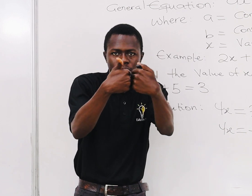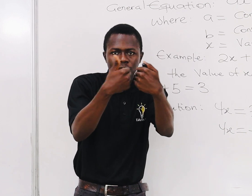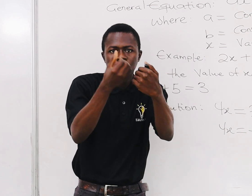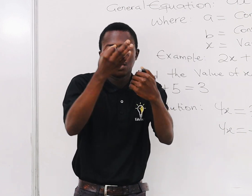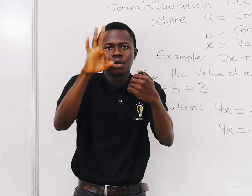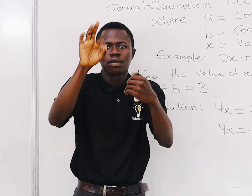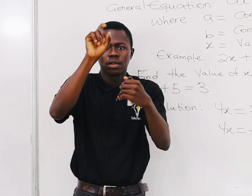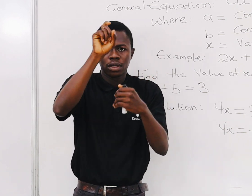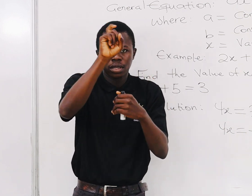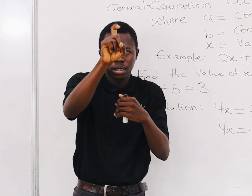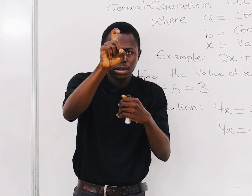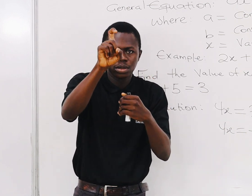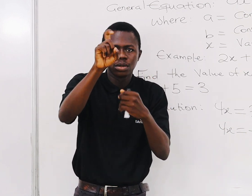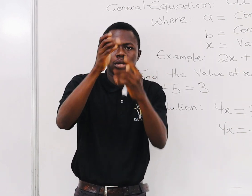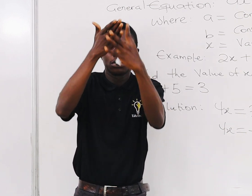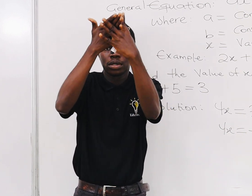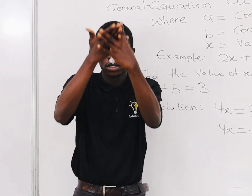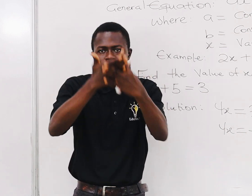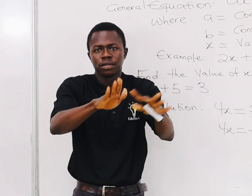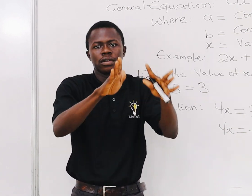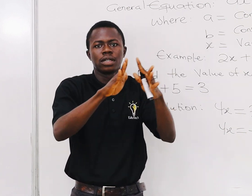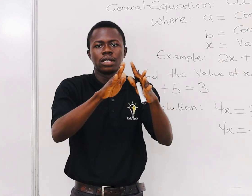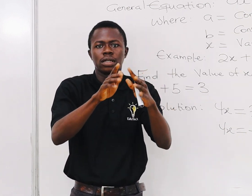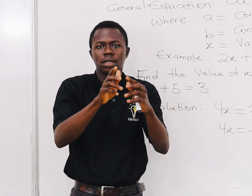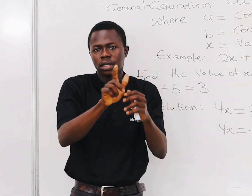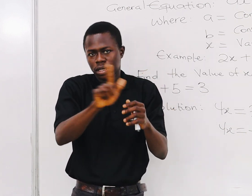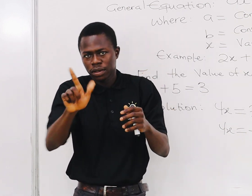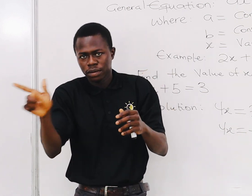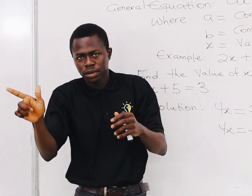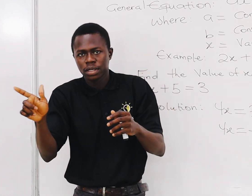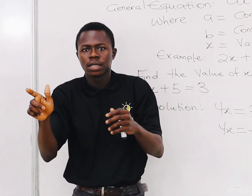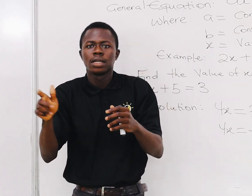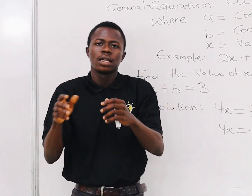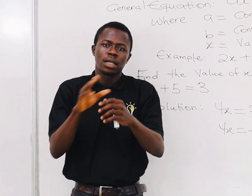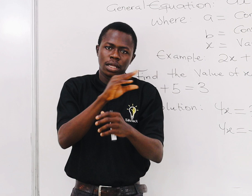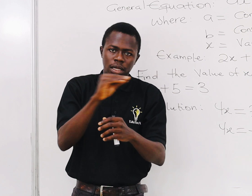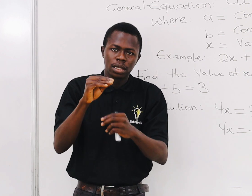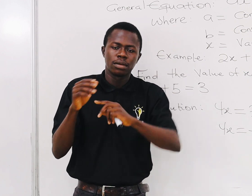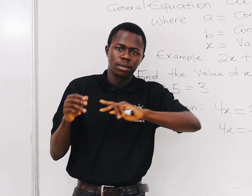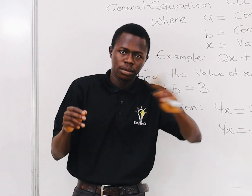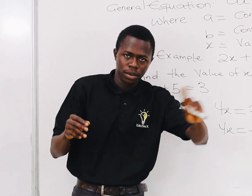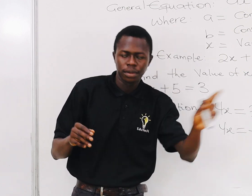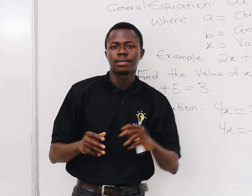We divide both sides of the equation by the coefficient of x.